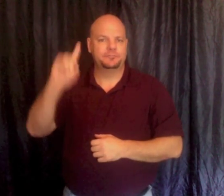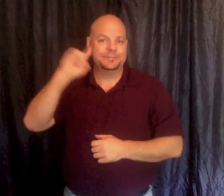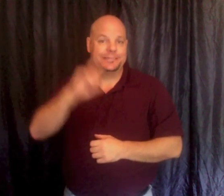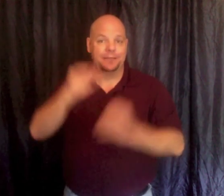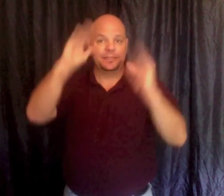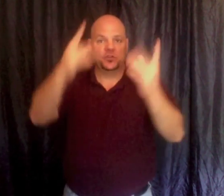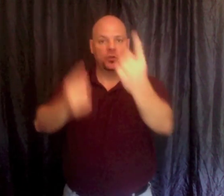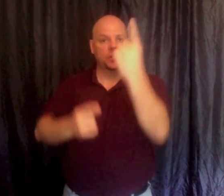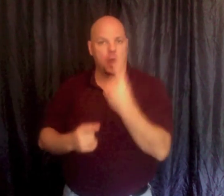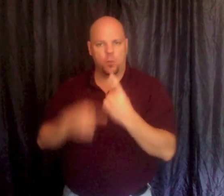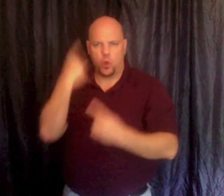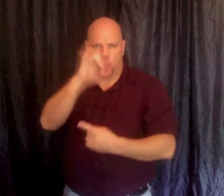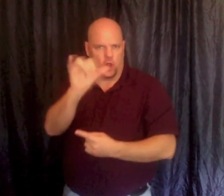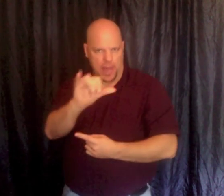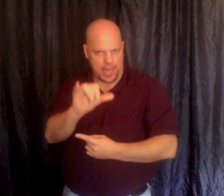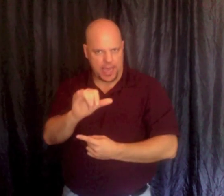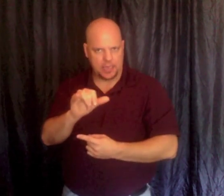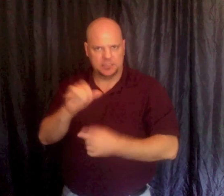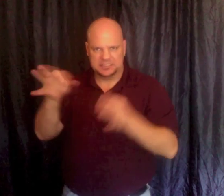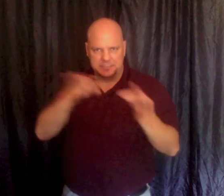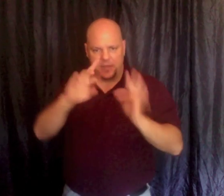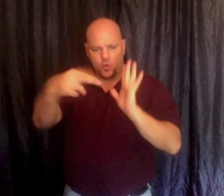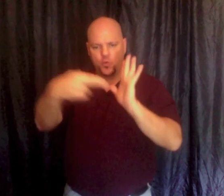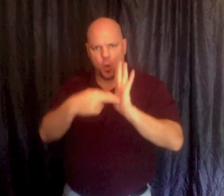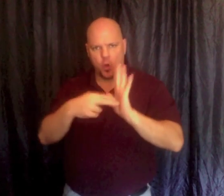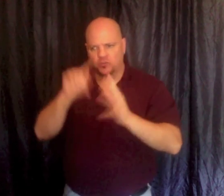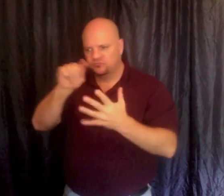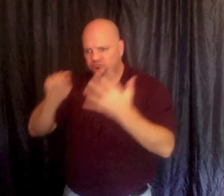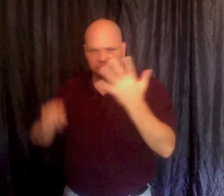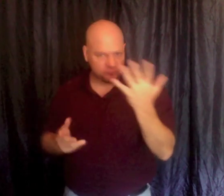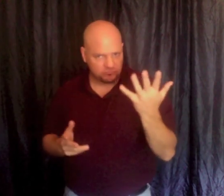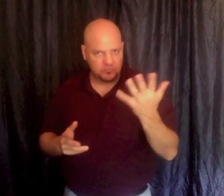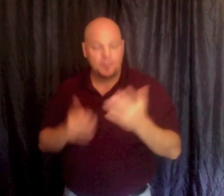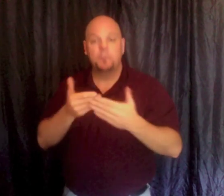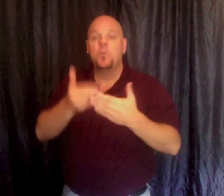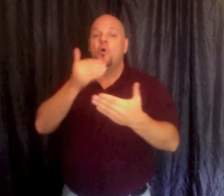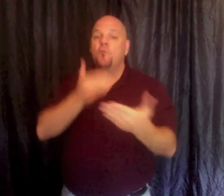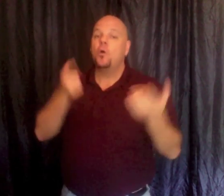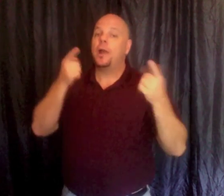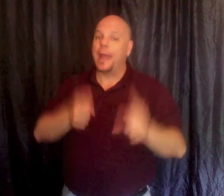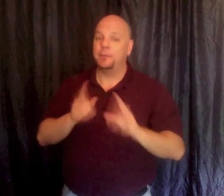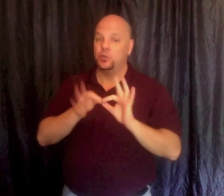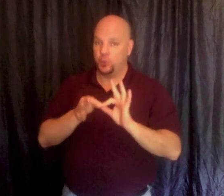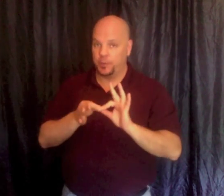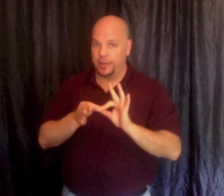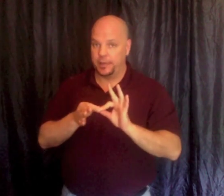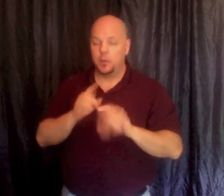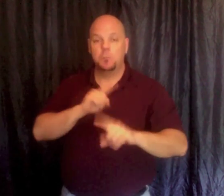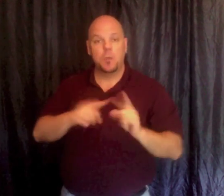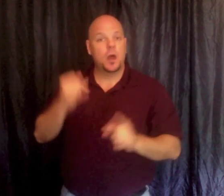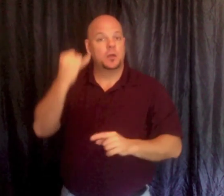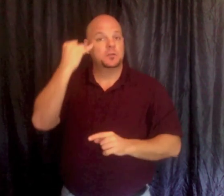are our roles going to be? That's before an interpretation. If for some reason something goes on, and there's a